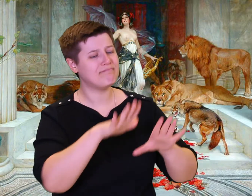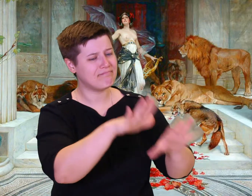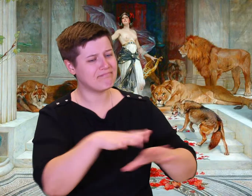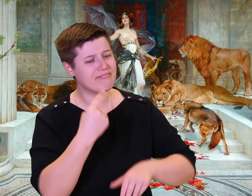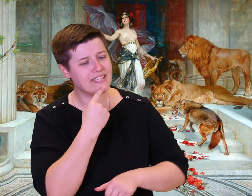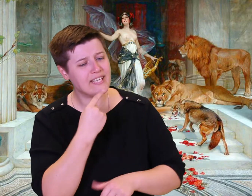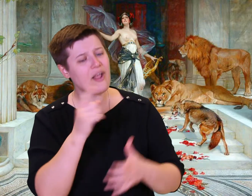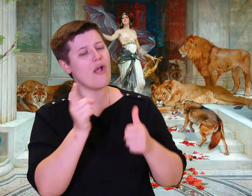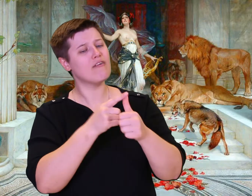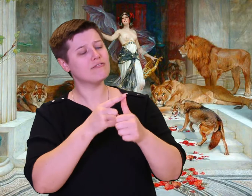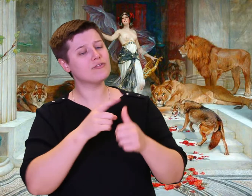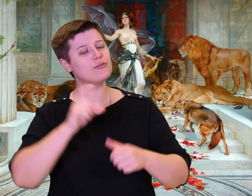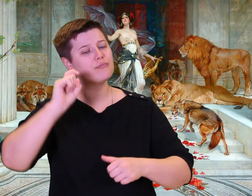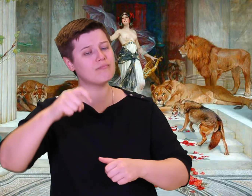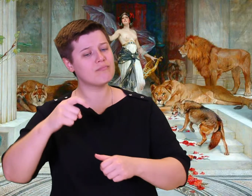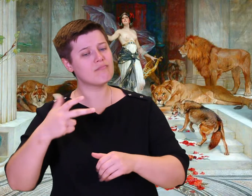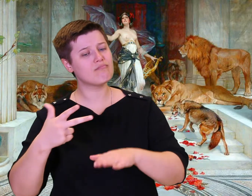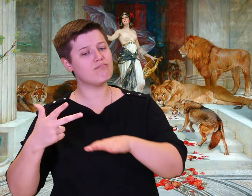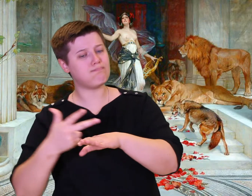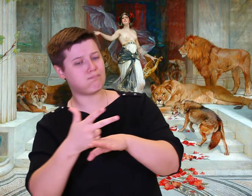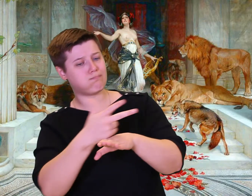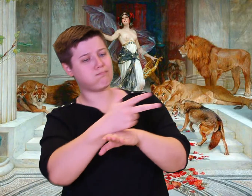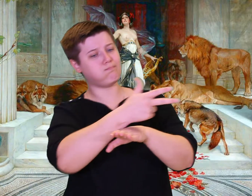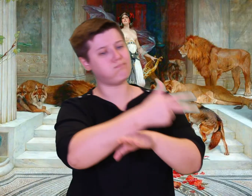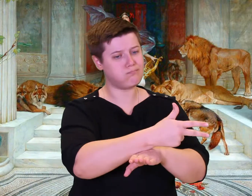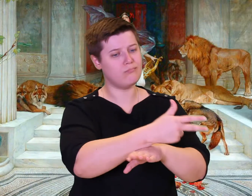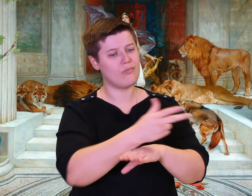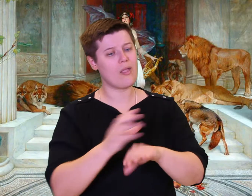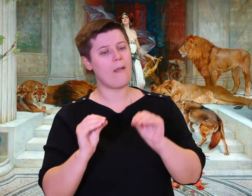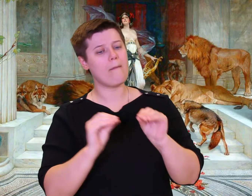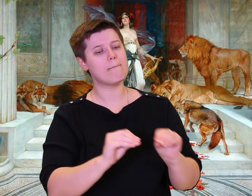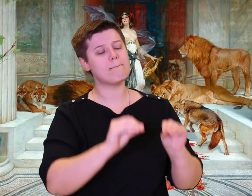But tell us about how all the other friends were killed."